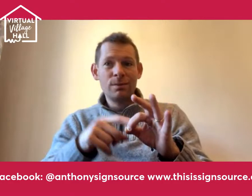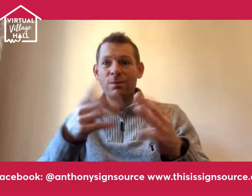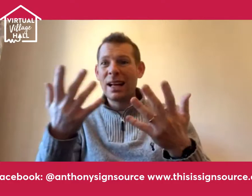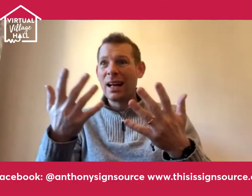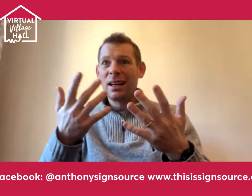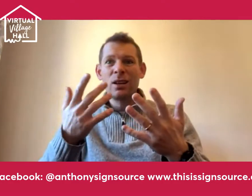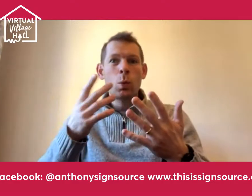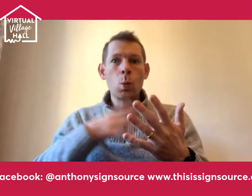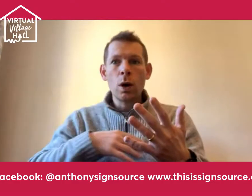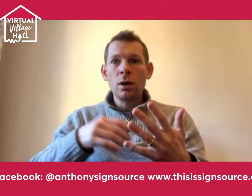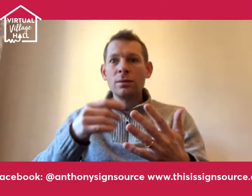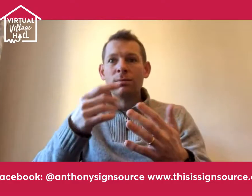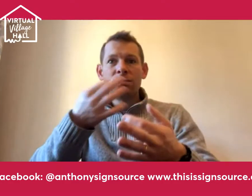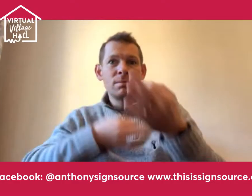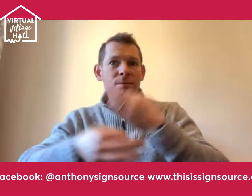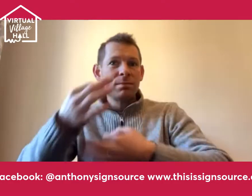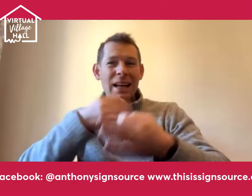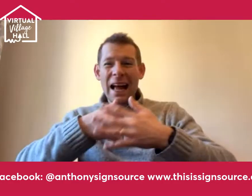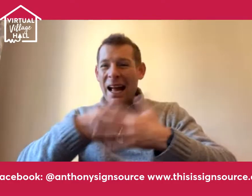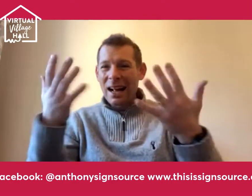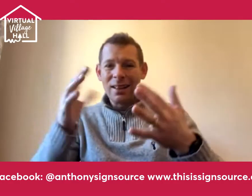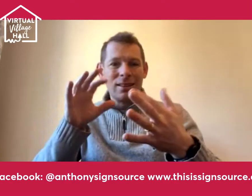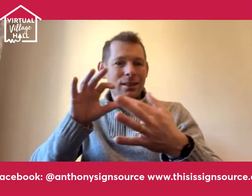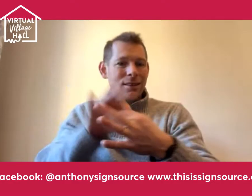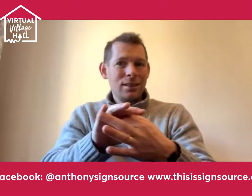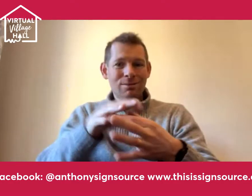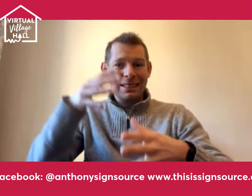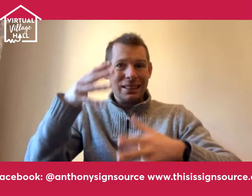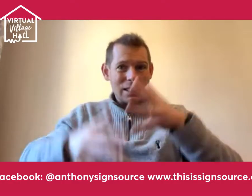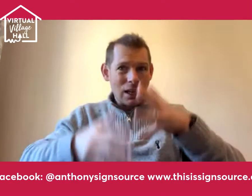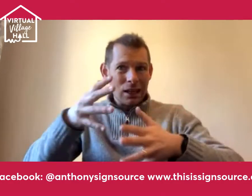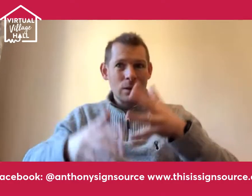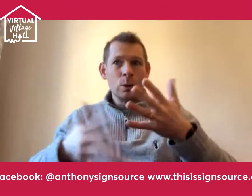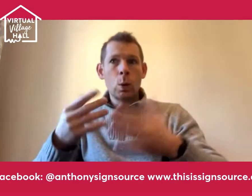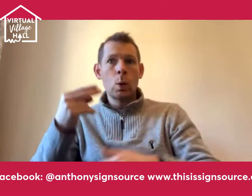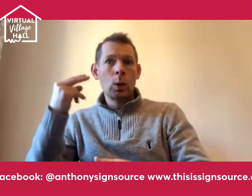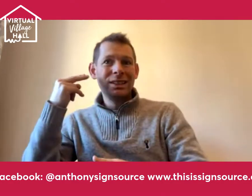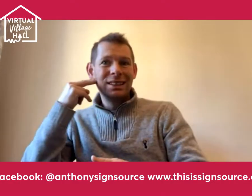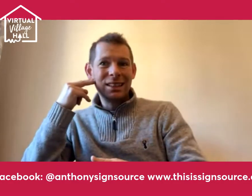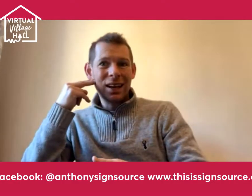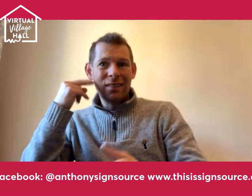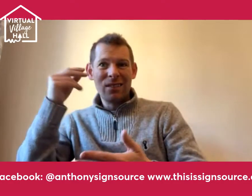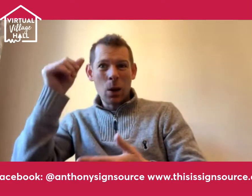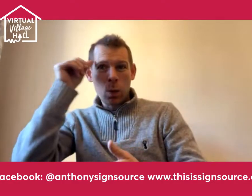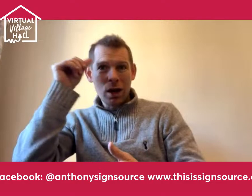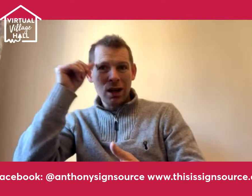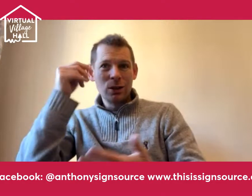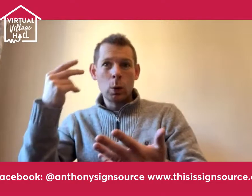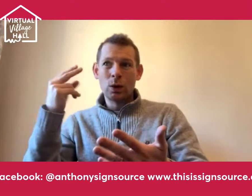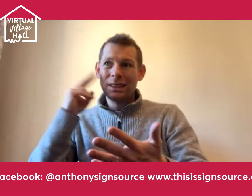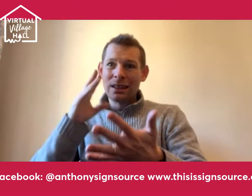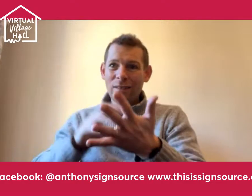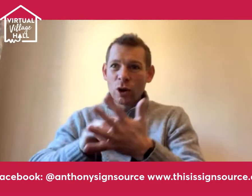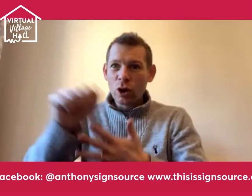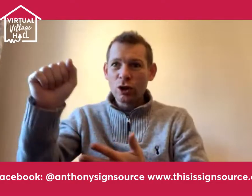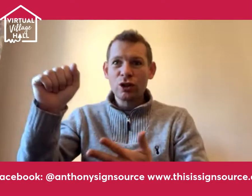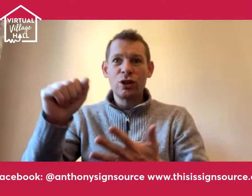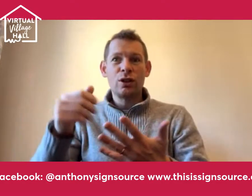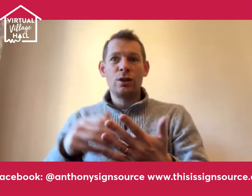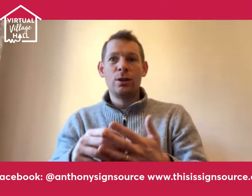If you have any questions or comments or want to ask me anything in relation to sign language or deaf